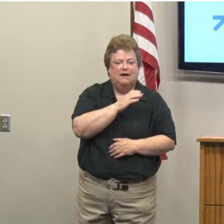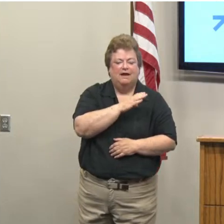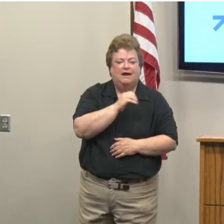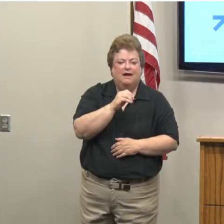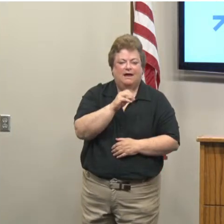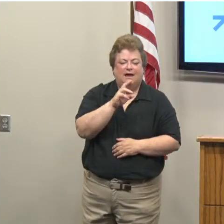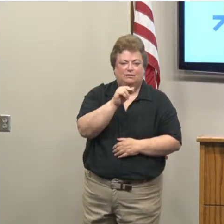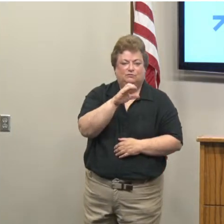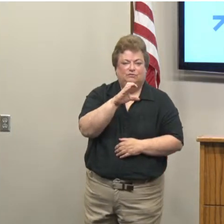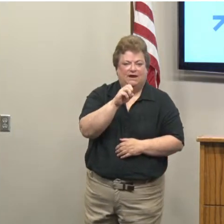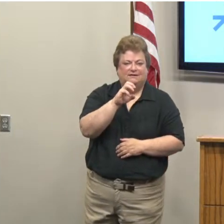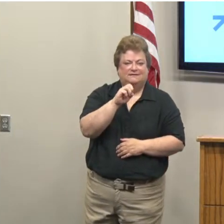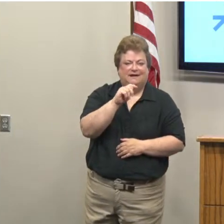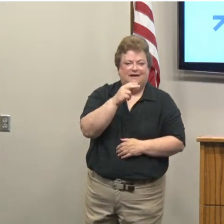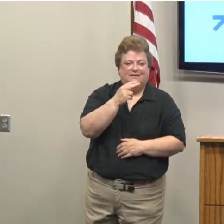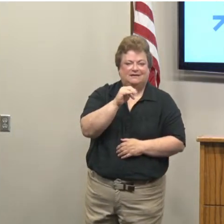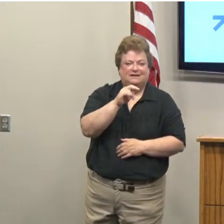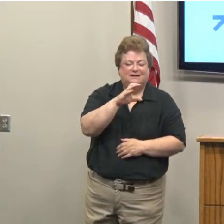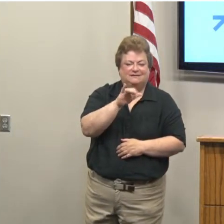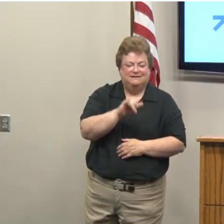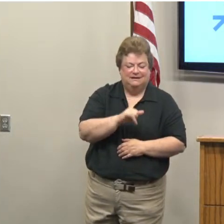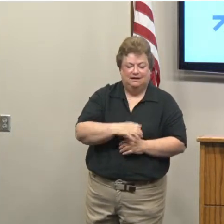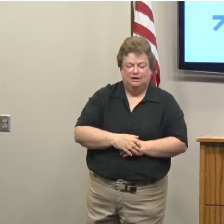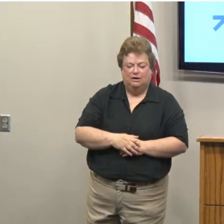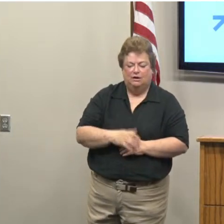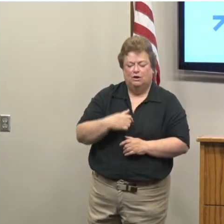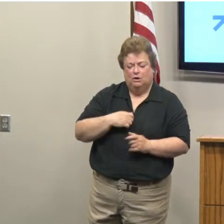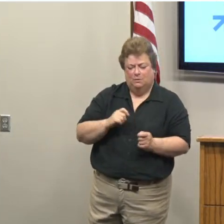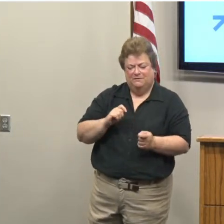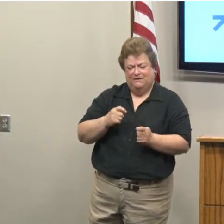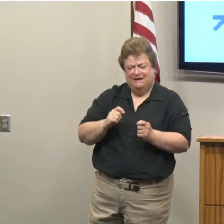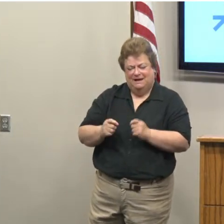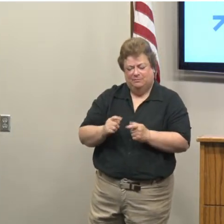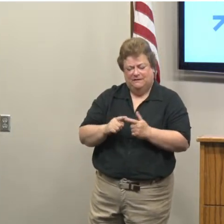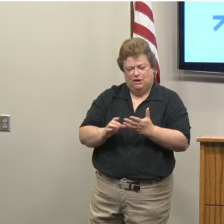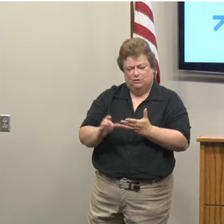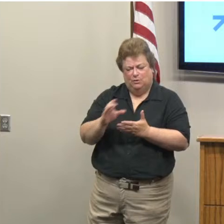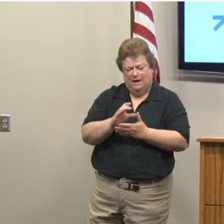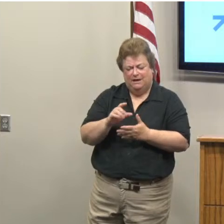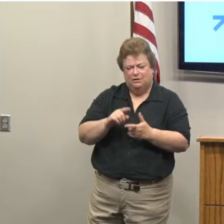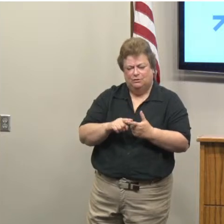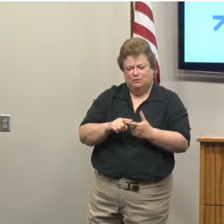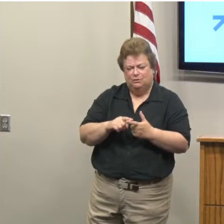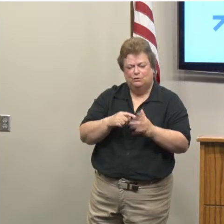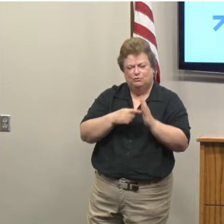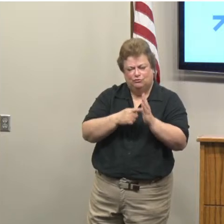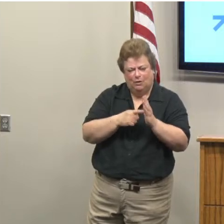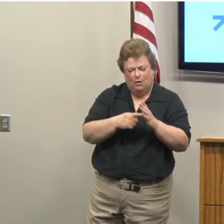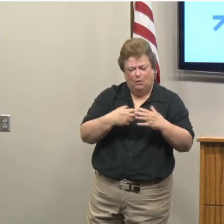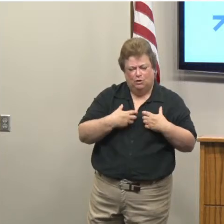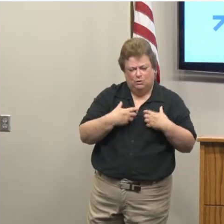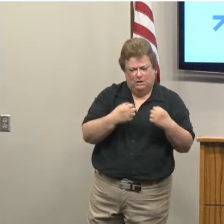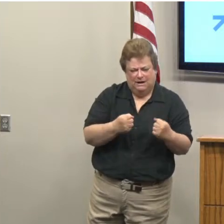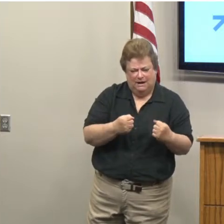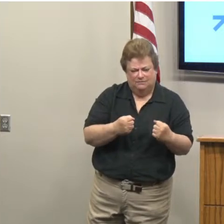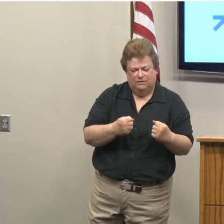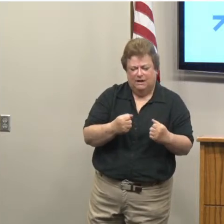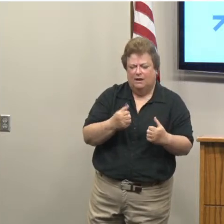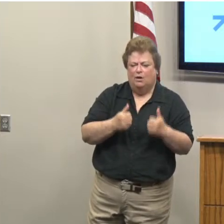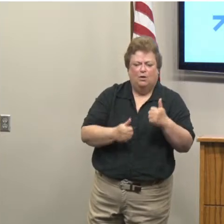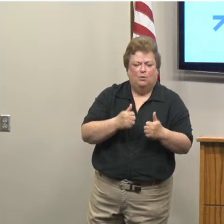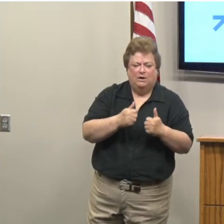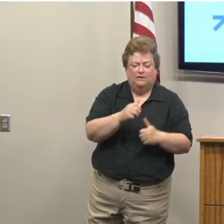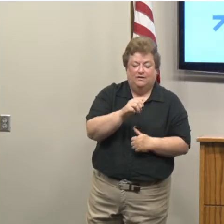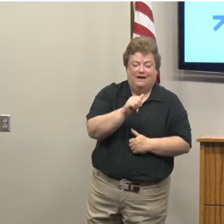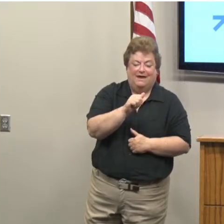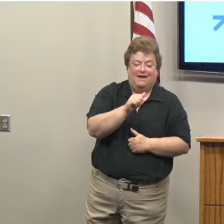and race and ethnicity. We have adapted the criteria to best reflect recovery from someone, whether they were symptomatic